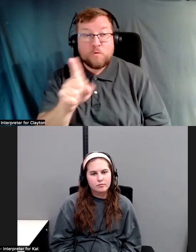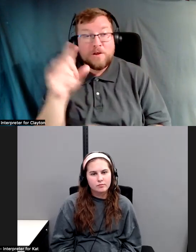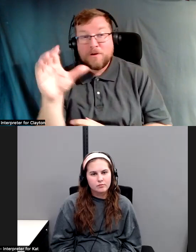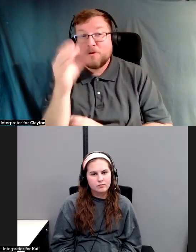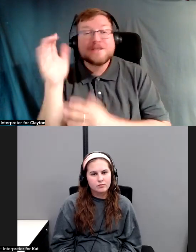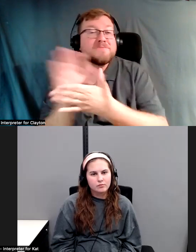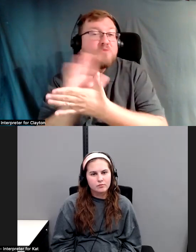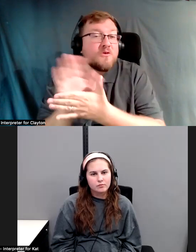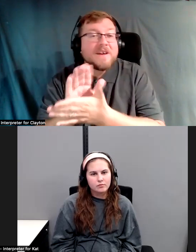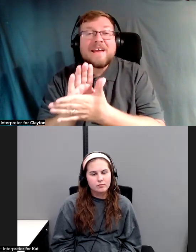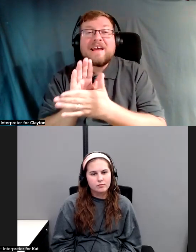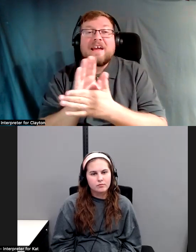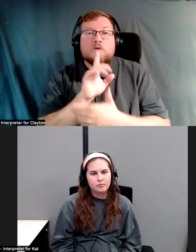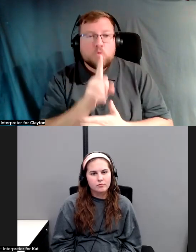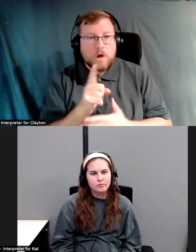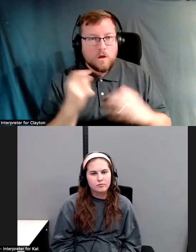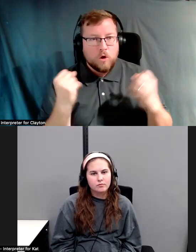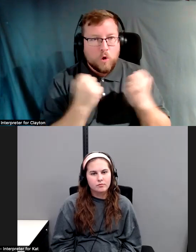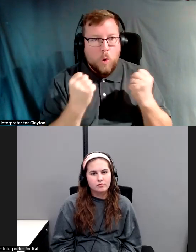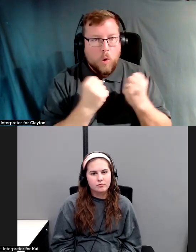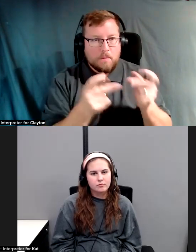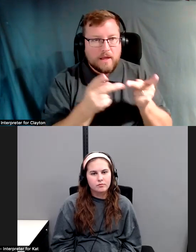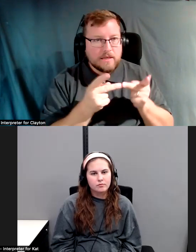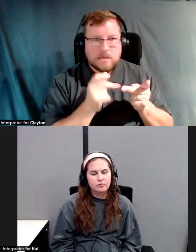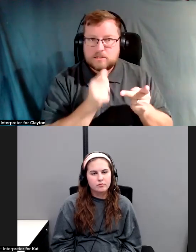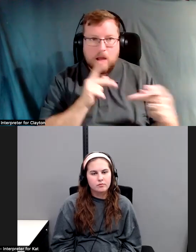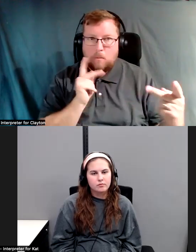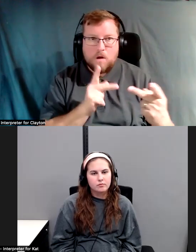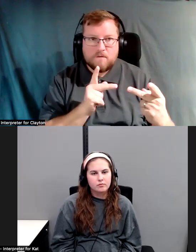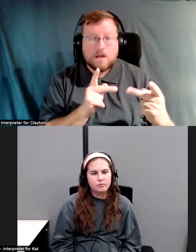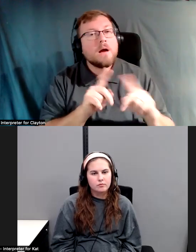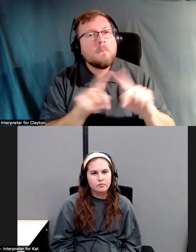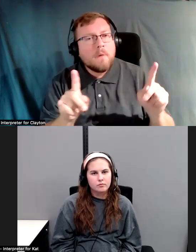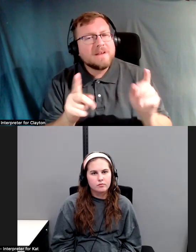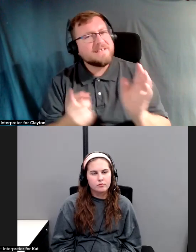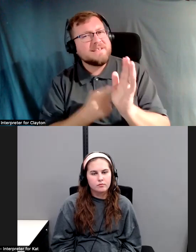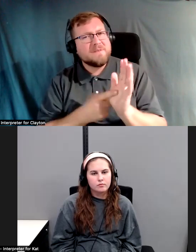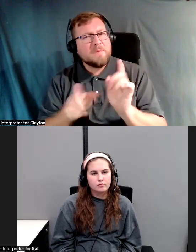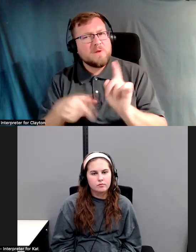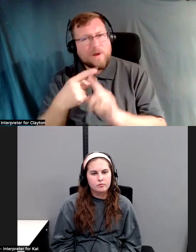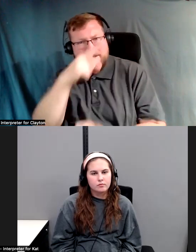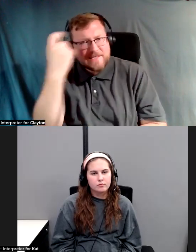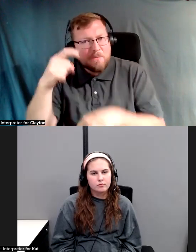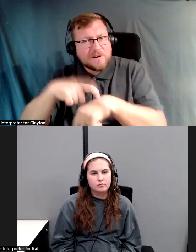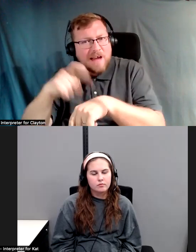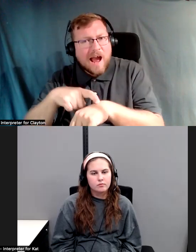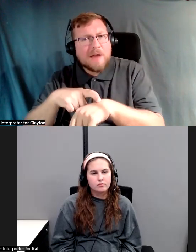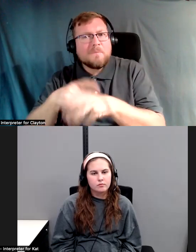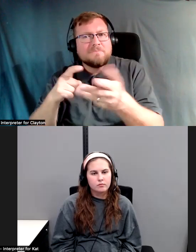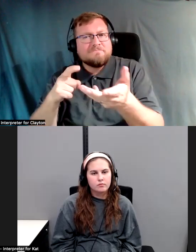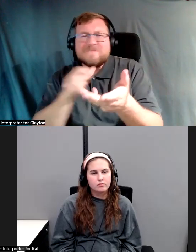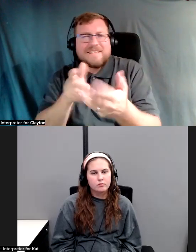real frozen wonderlands are not always ideal, but neither is also sometimes when you film them in the summer either, because it's nice to have